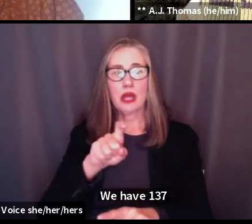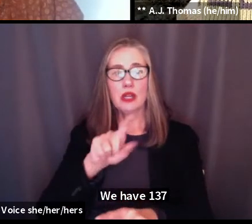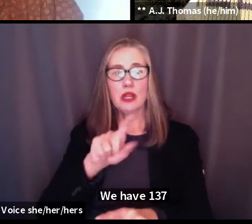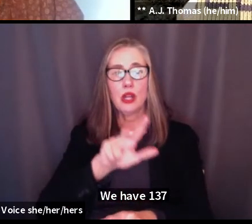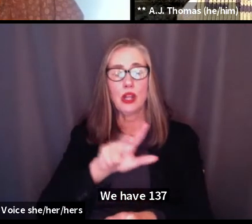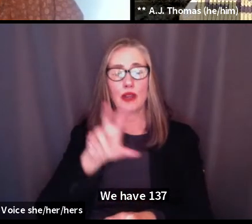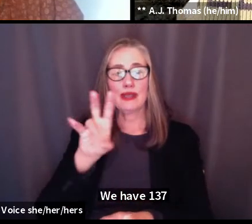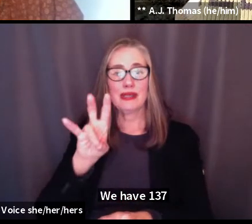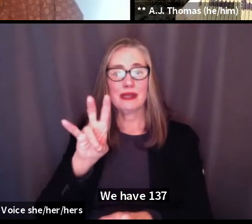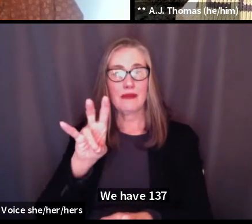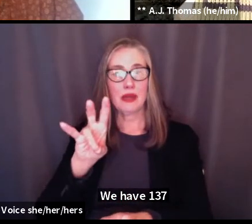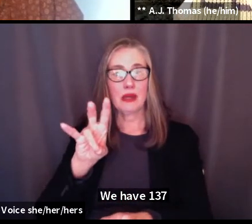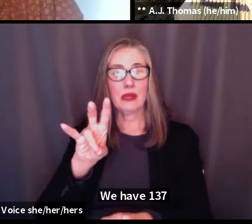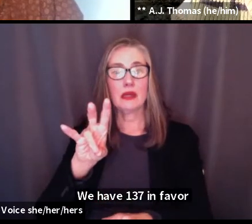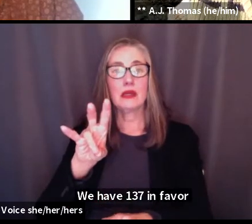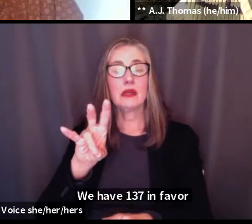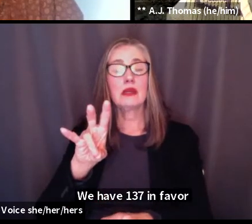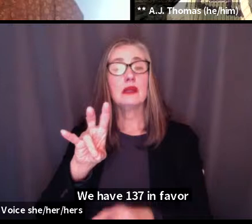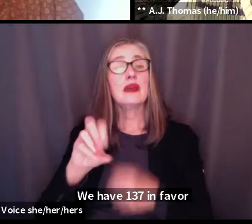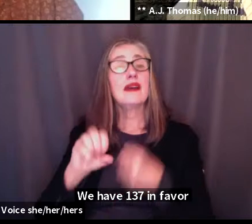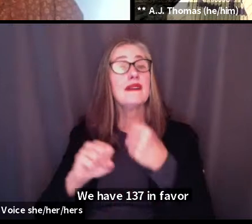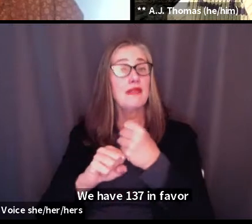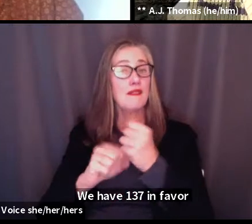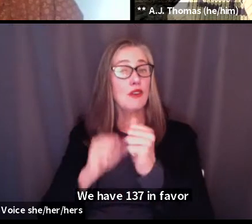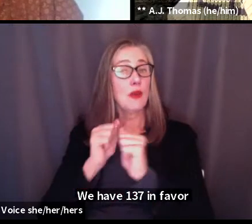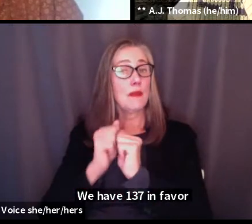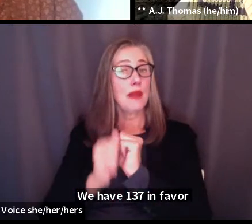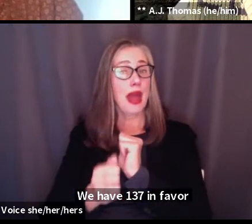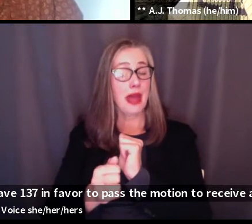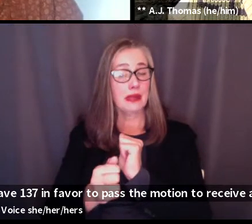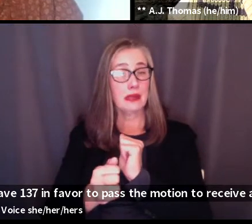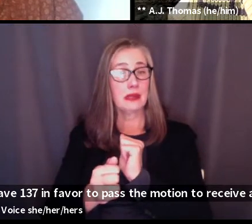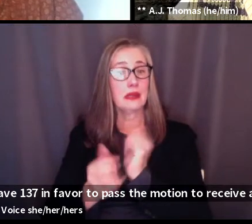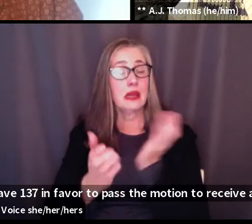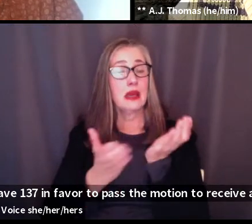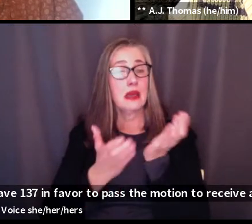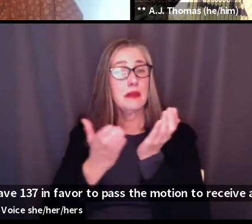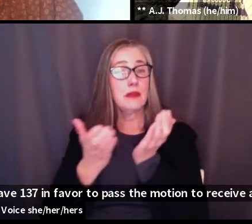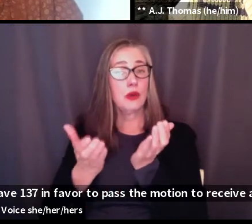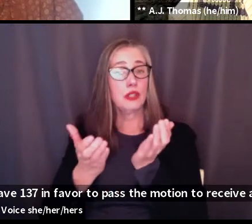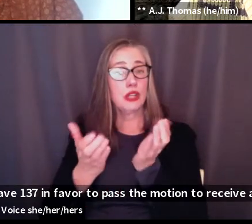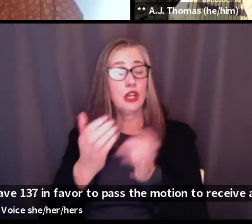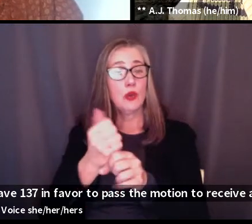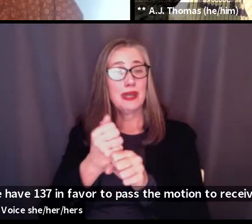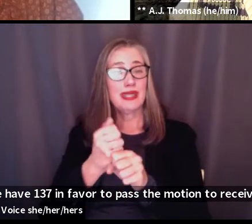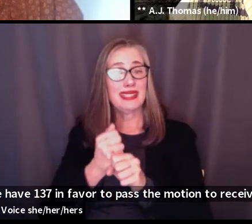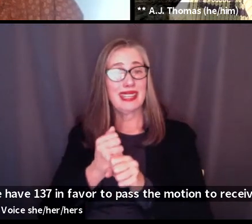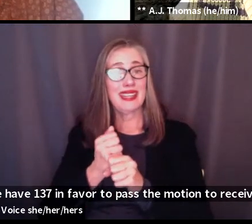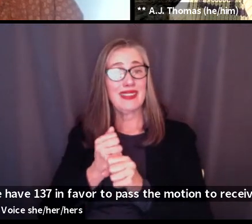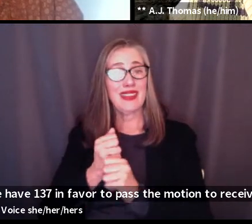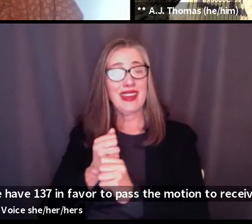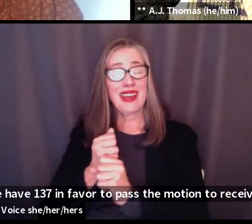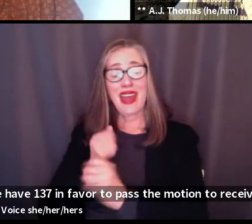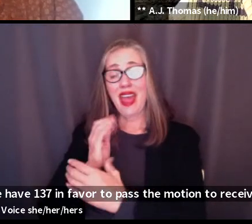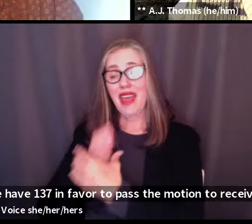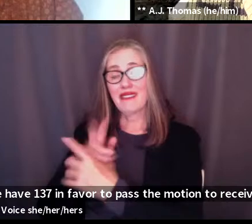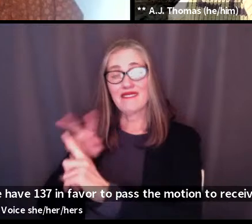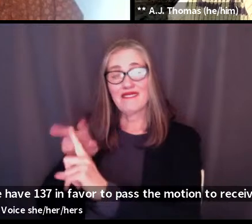137 in favor to pass the motion to receive and file the Legislation Committee report and 24